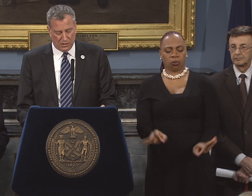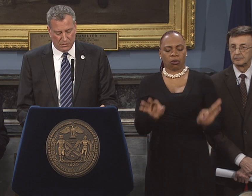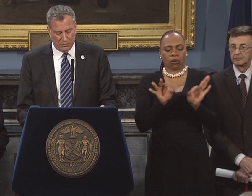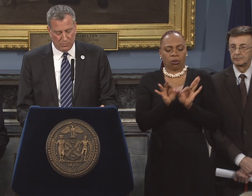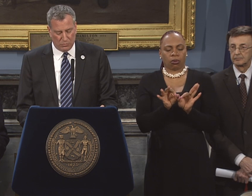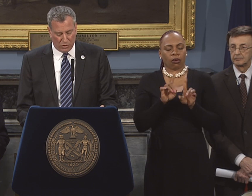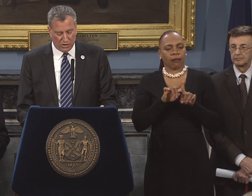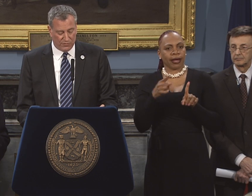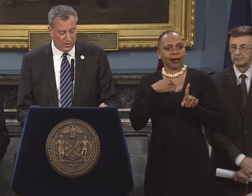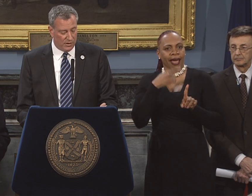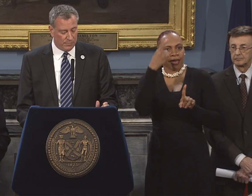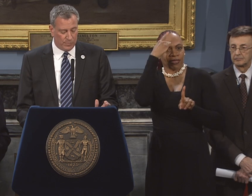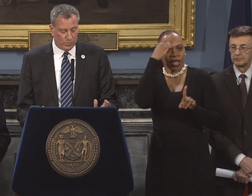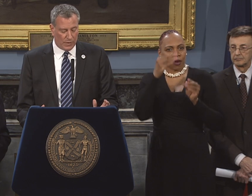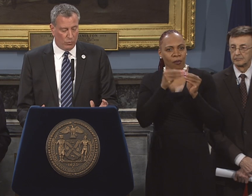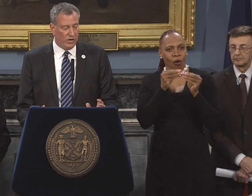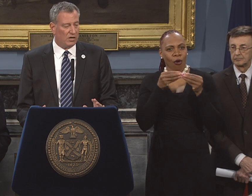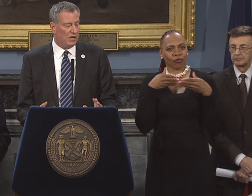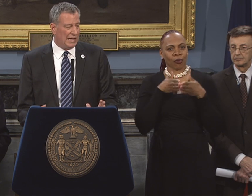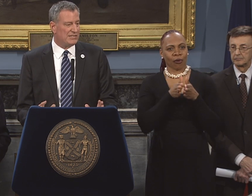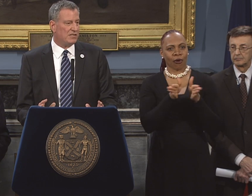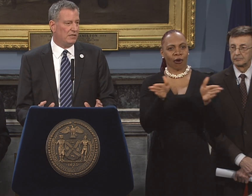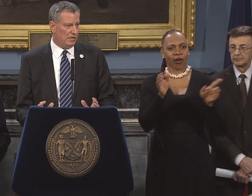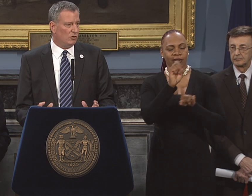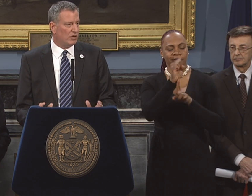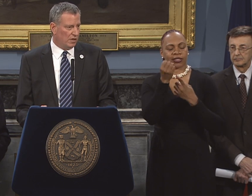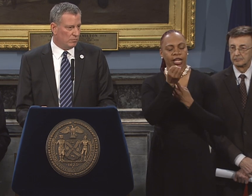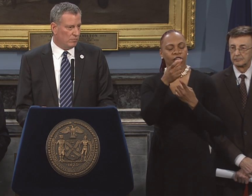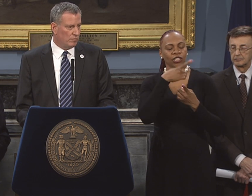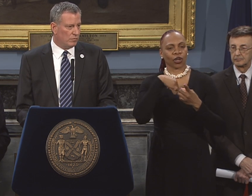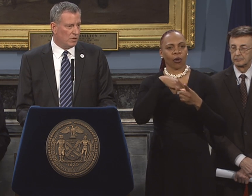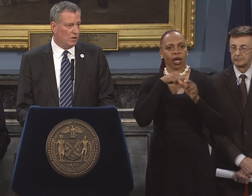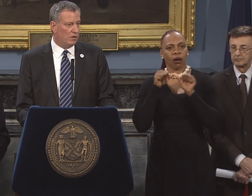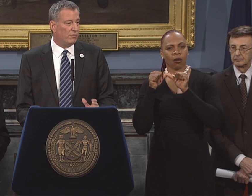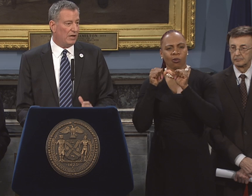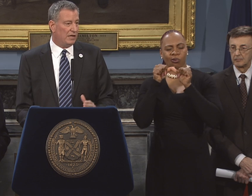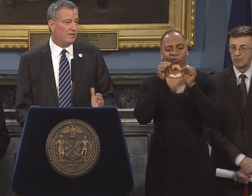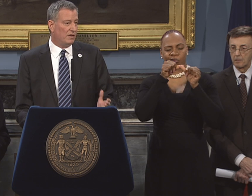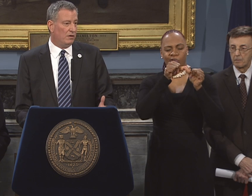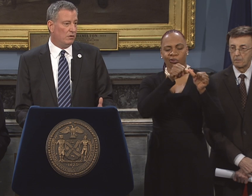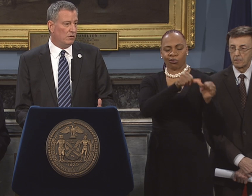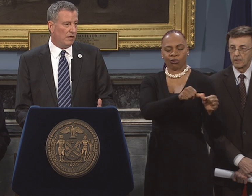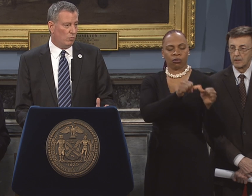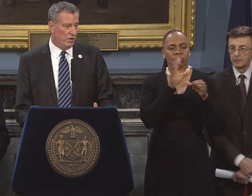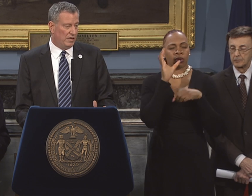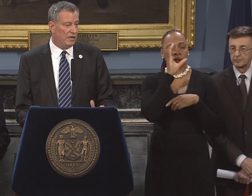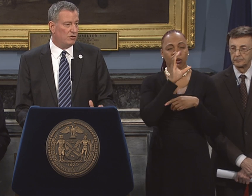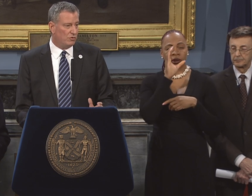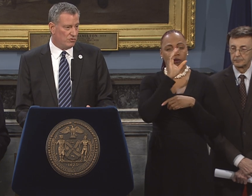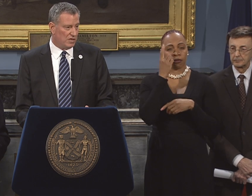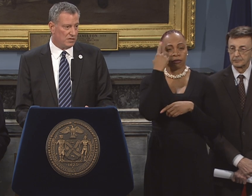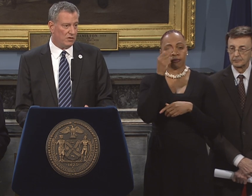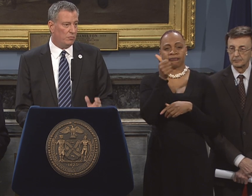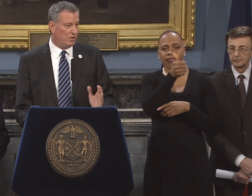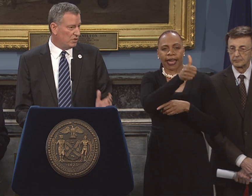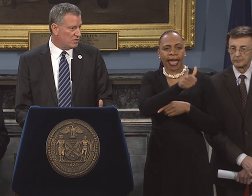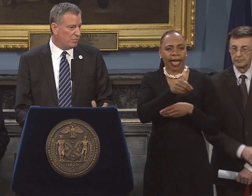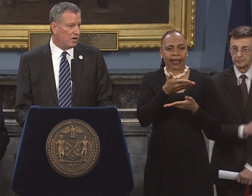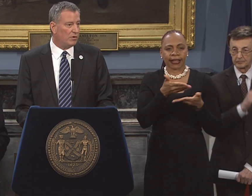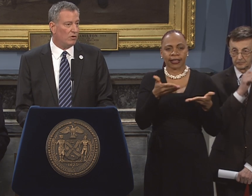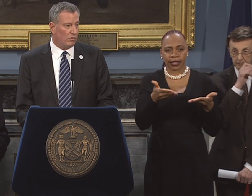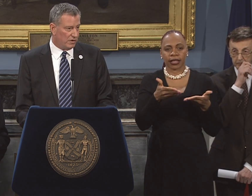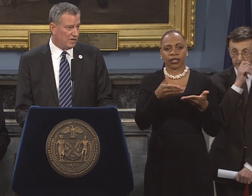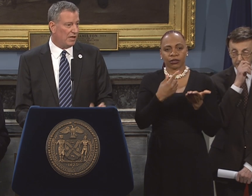the broader front, we are constantly looking for anything that we need to address. I know